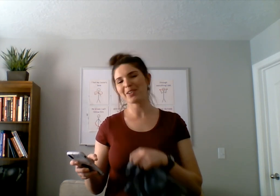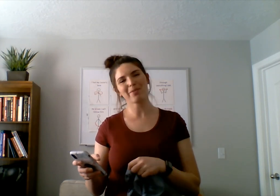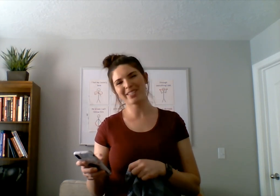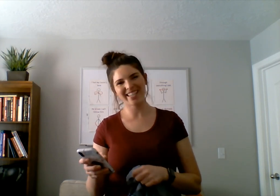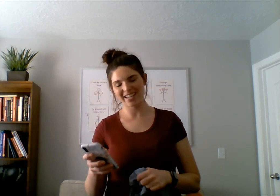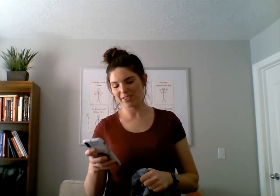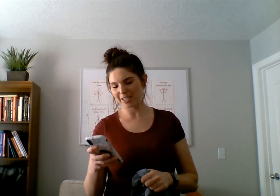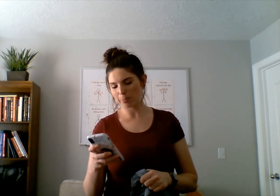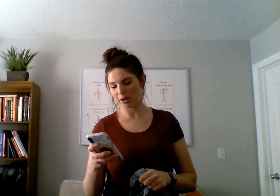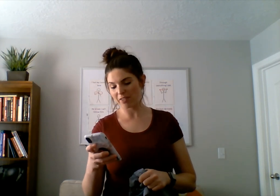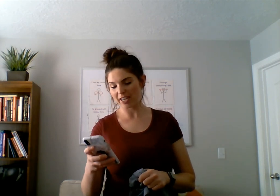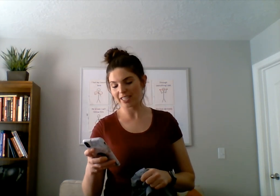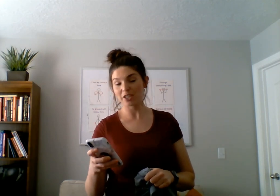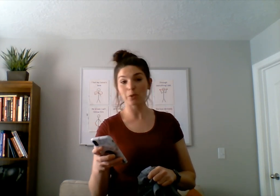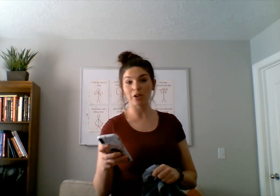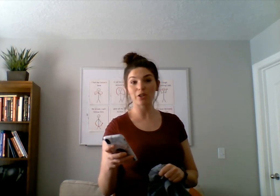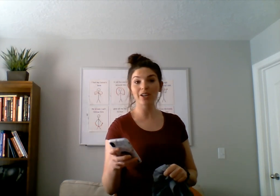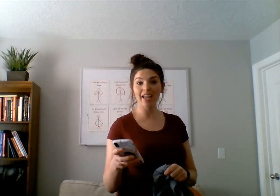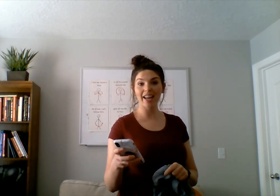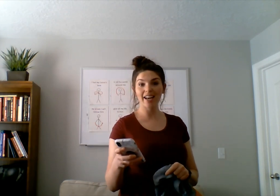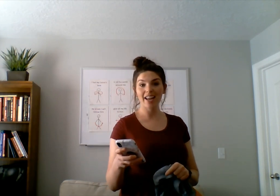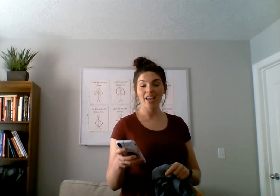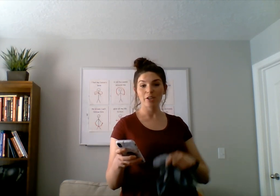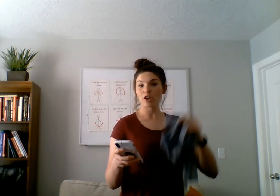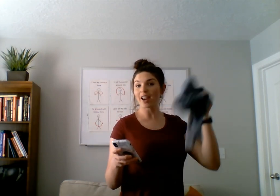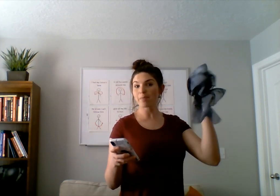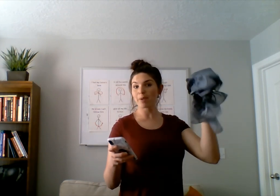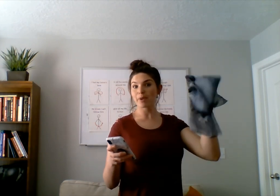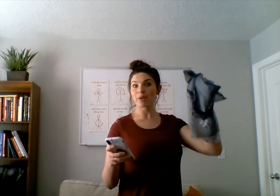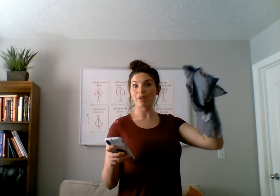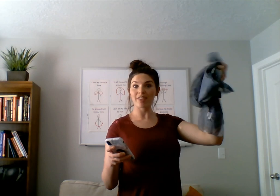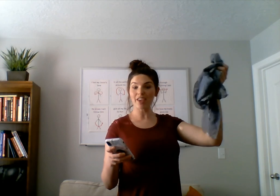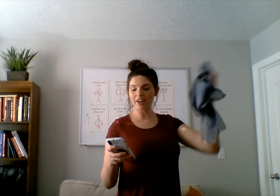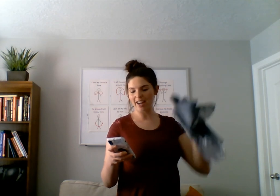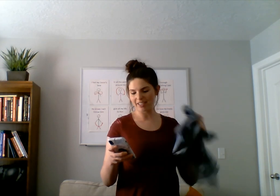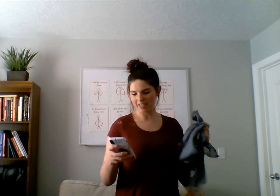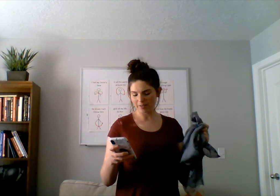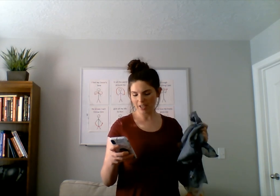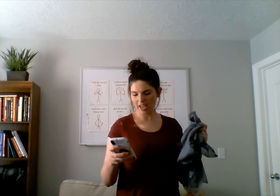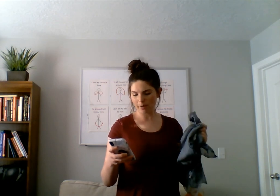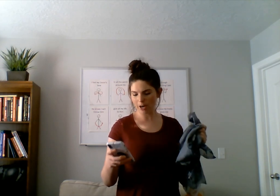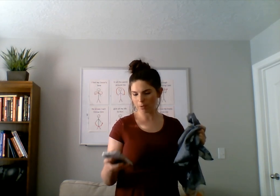No, I'm just kidding. You guys are perfect. So we're going to do it again. Try it maybe with the other hand. Okay, here we go.